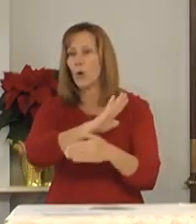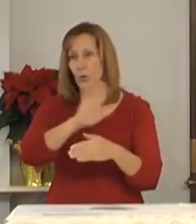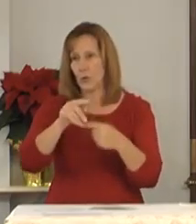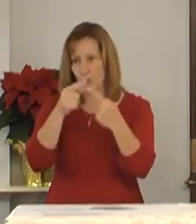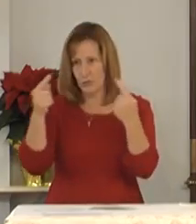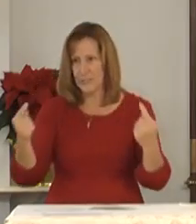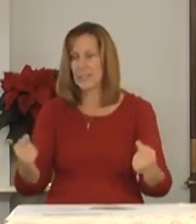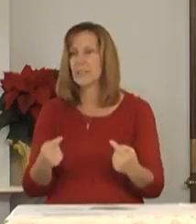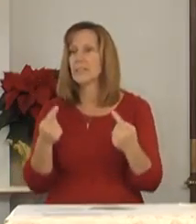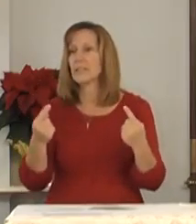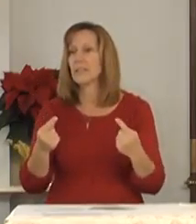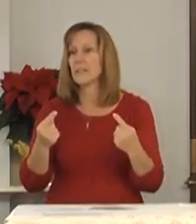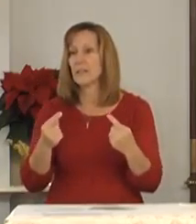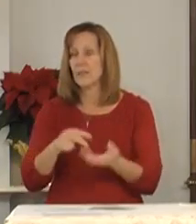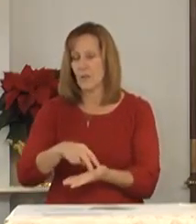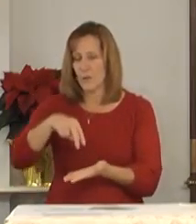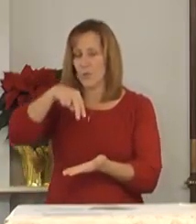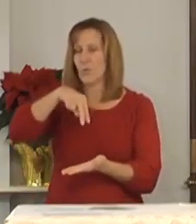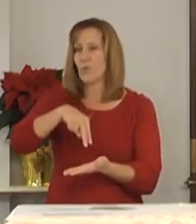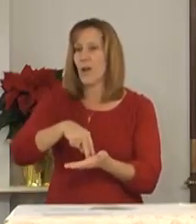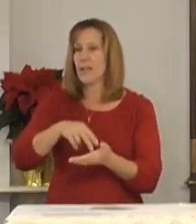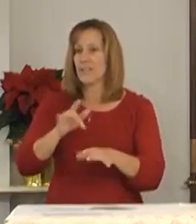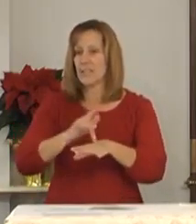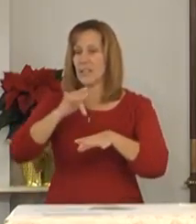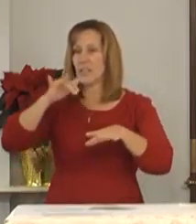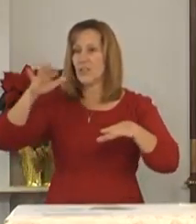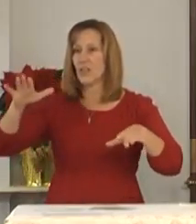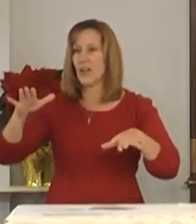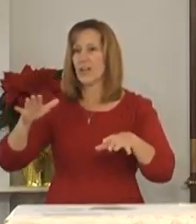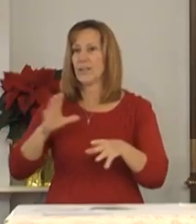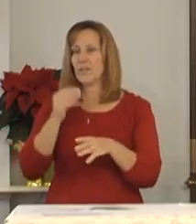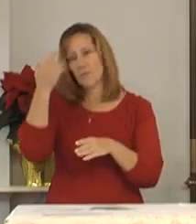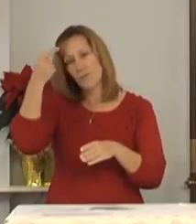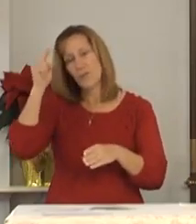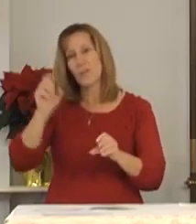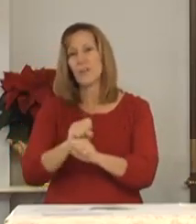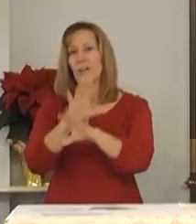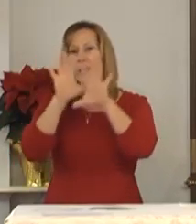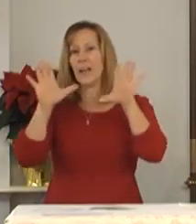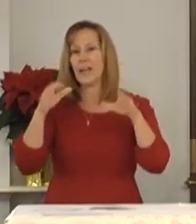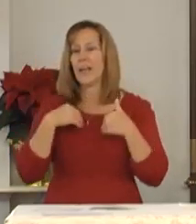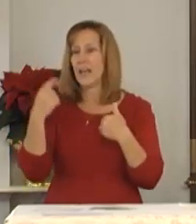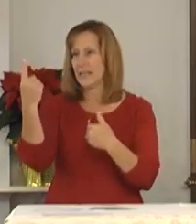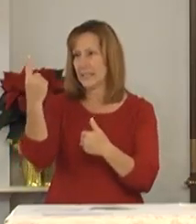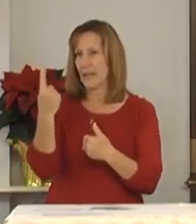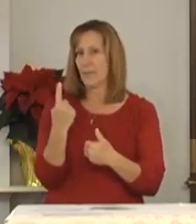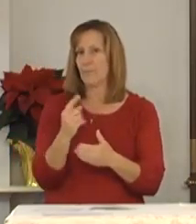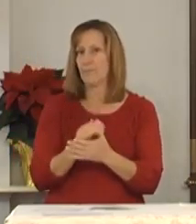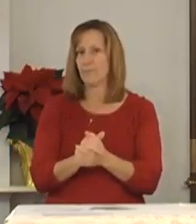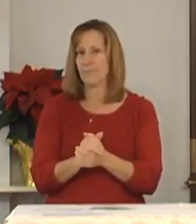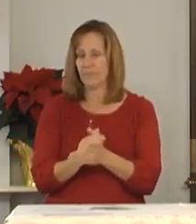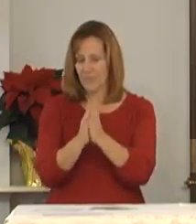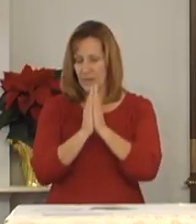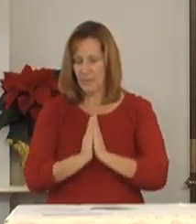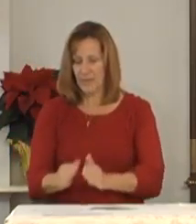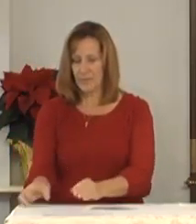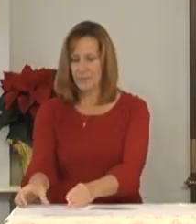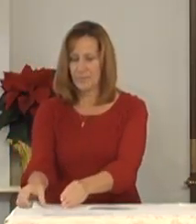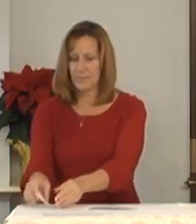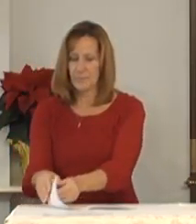sins. Rise, shine, for your light has come.